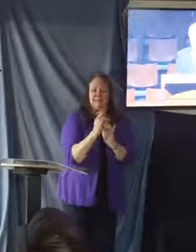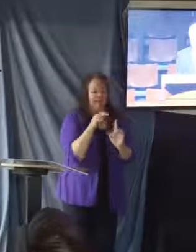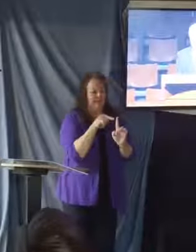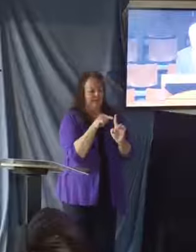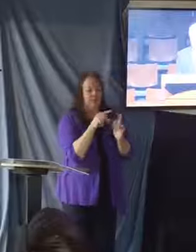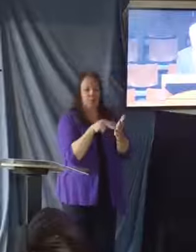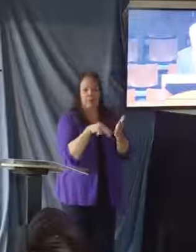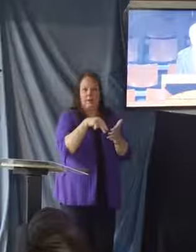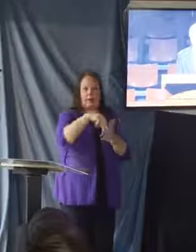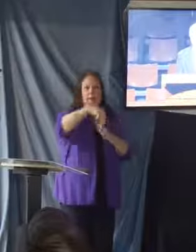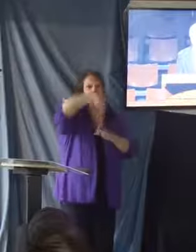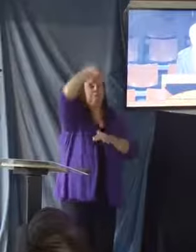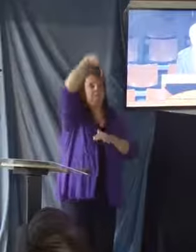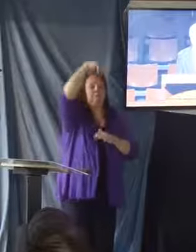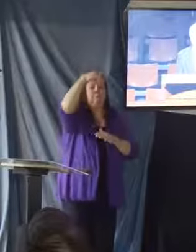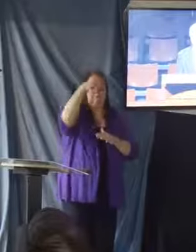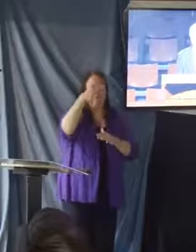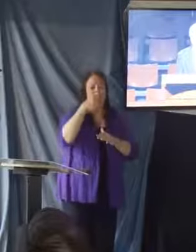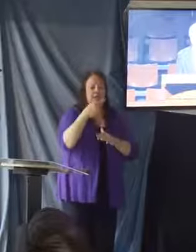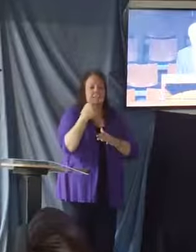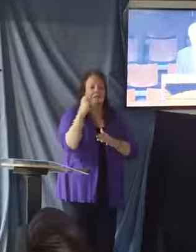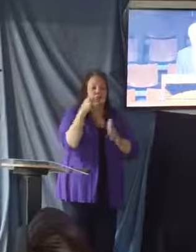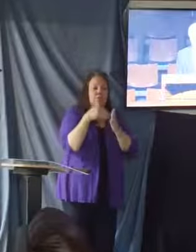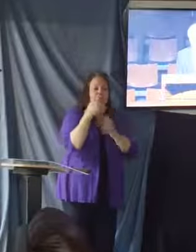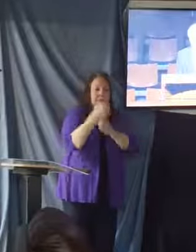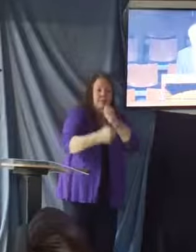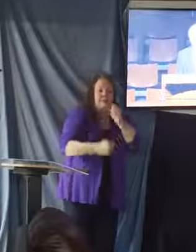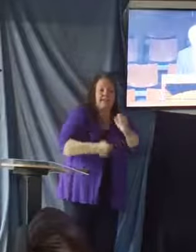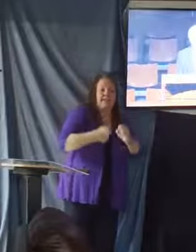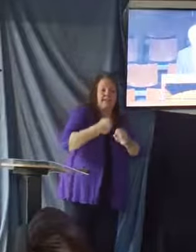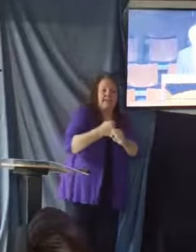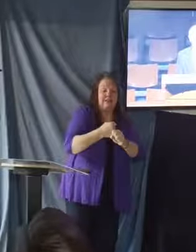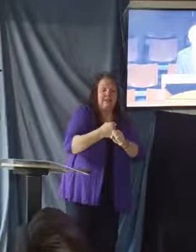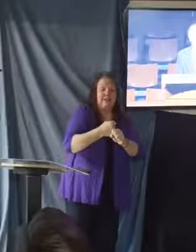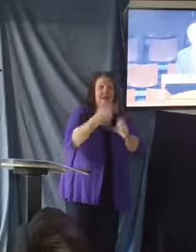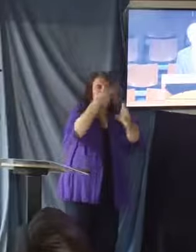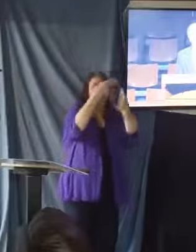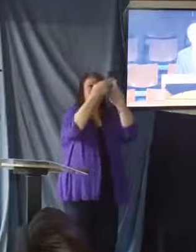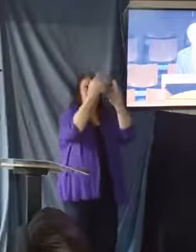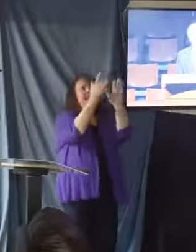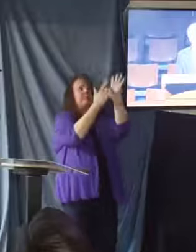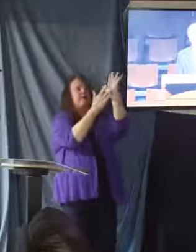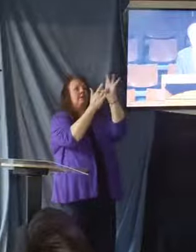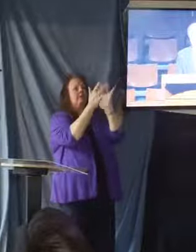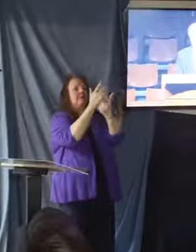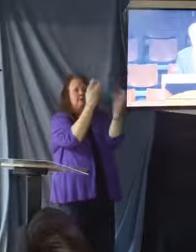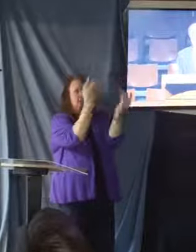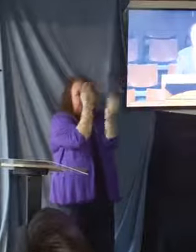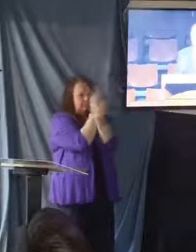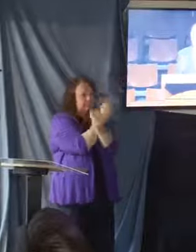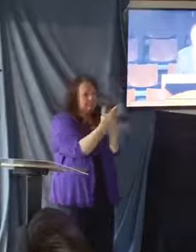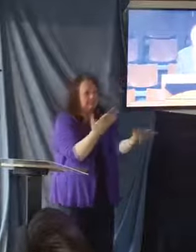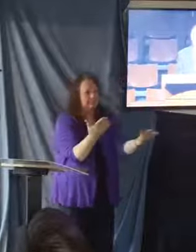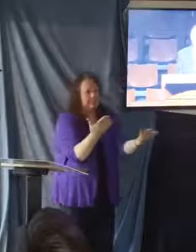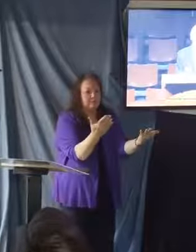resurrected Christ, that over 2,000 years the name of Christ would be proclaimed, that there